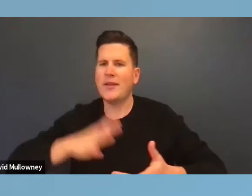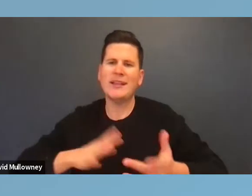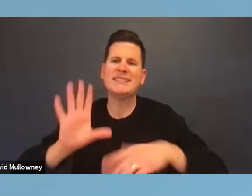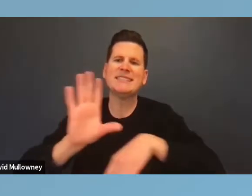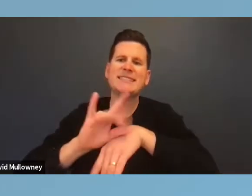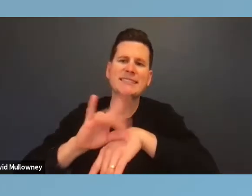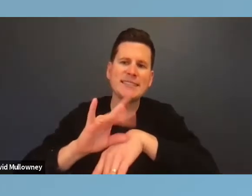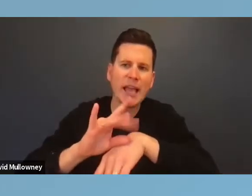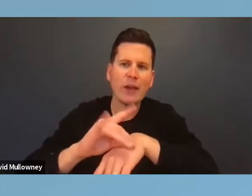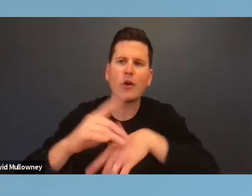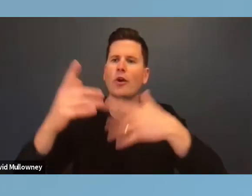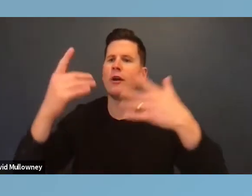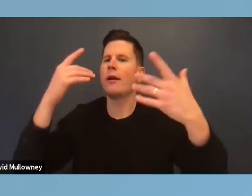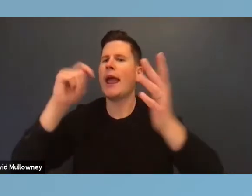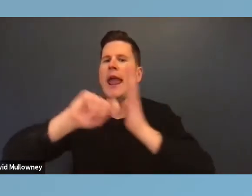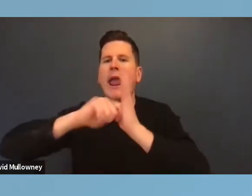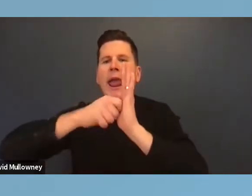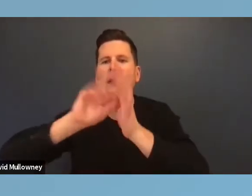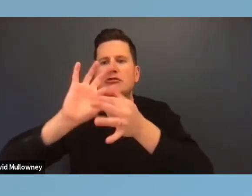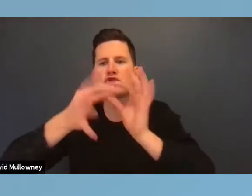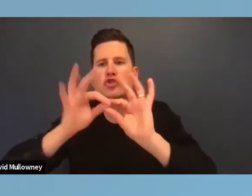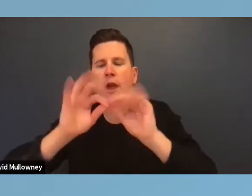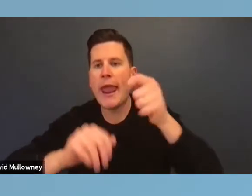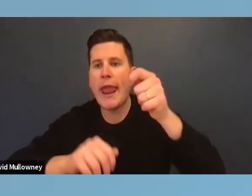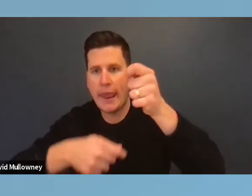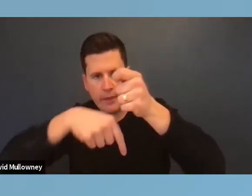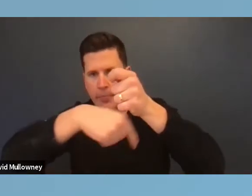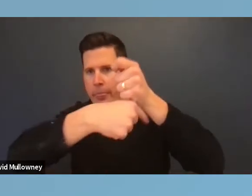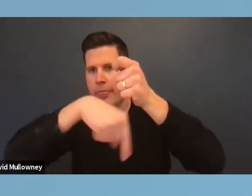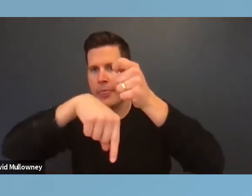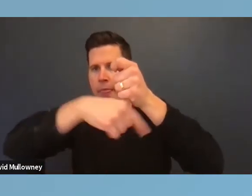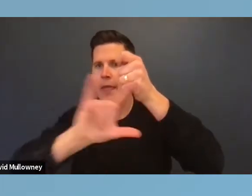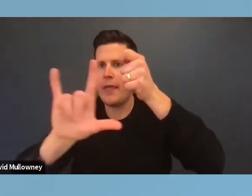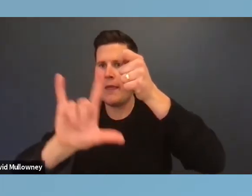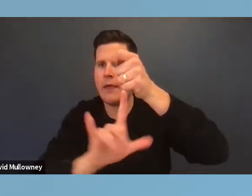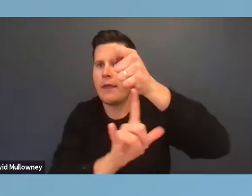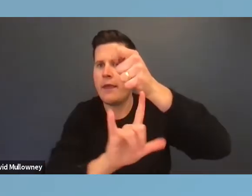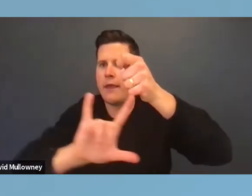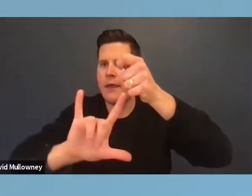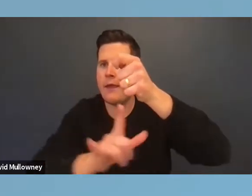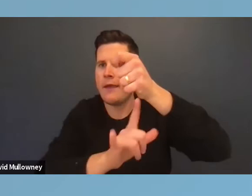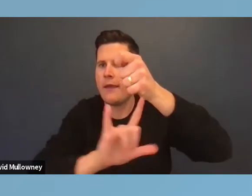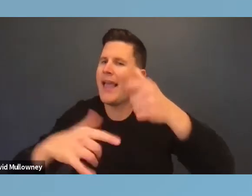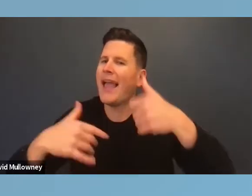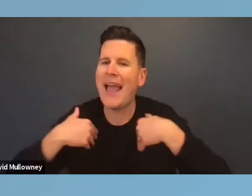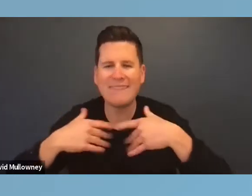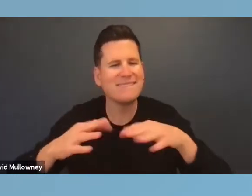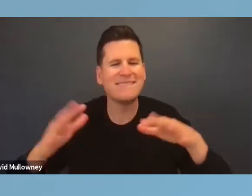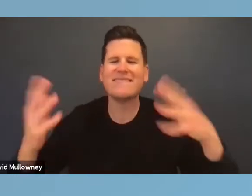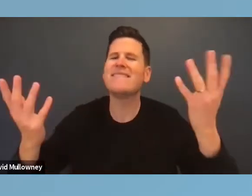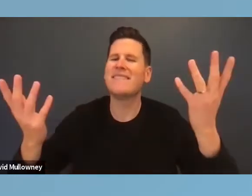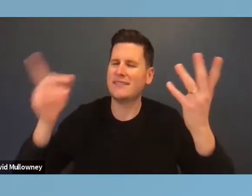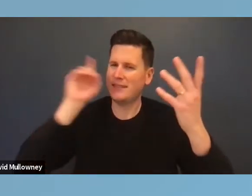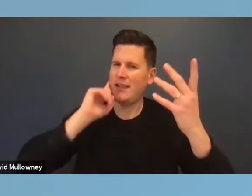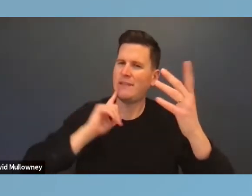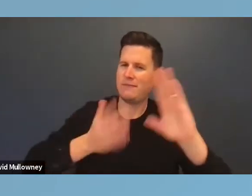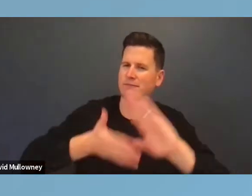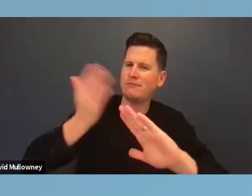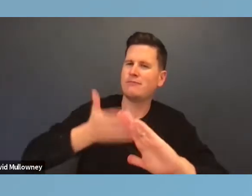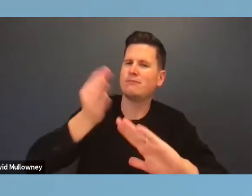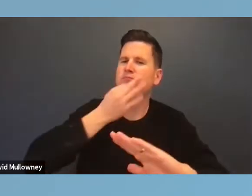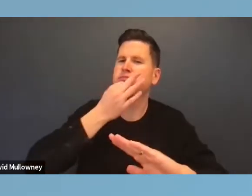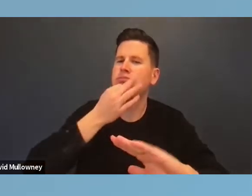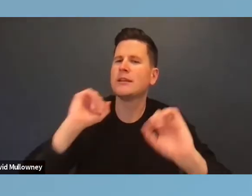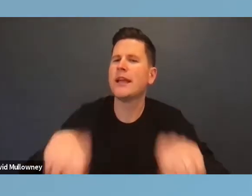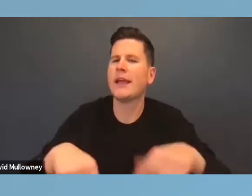clothes, adult clothes, keychains, stickers with the I love you hand on it. They're great. That's